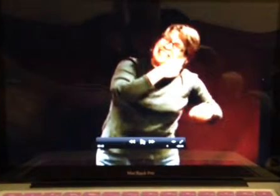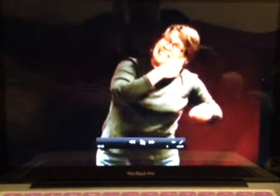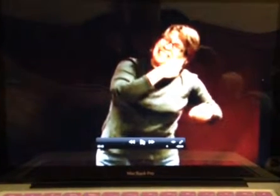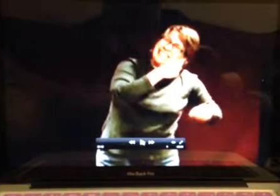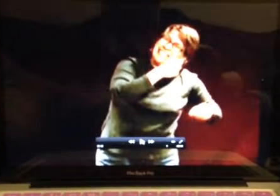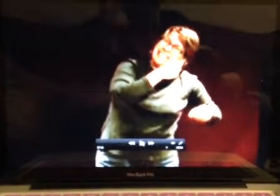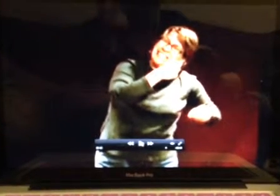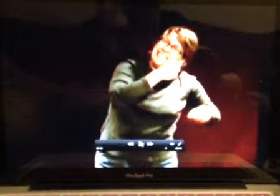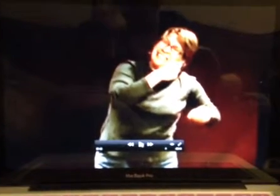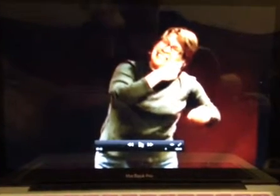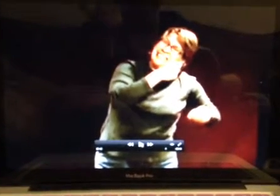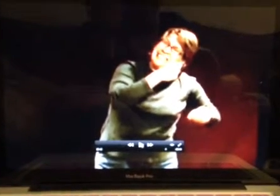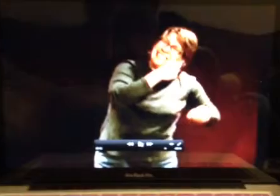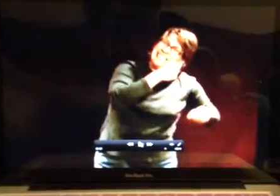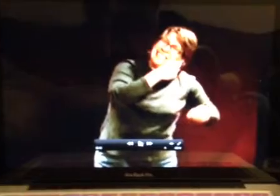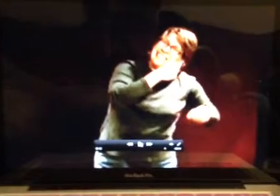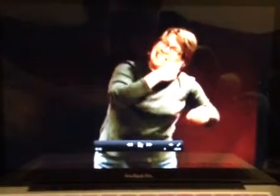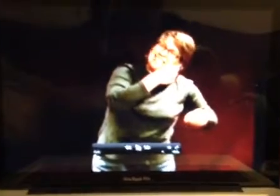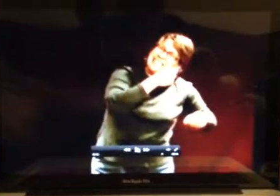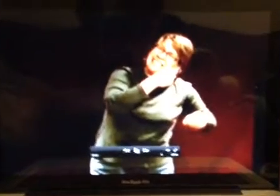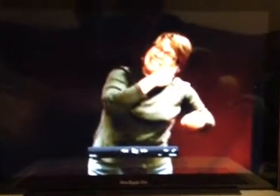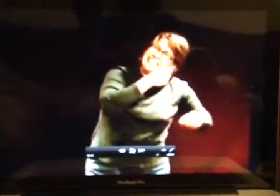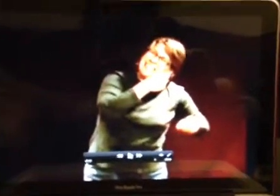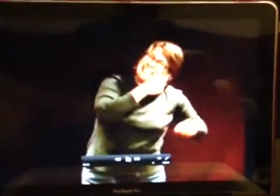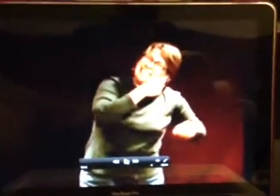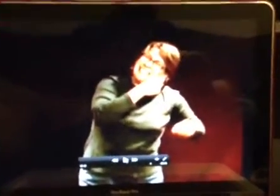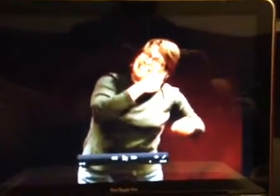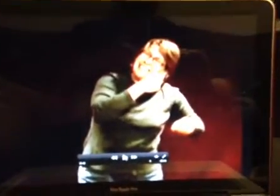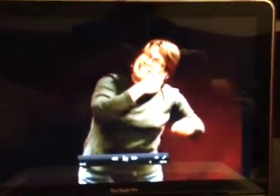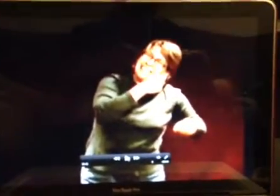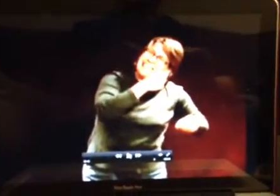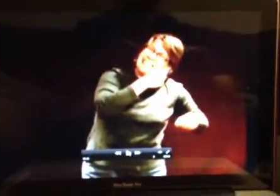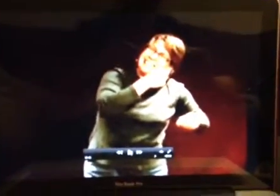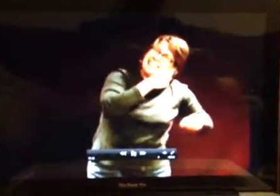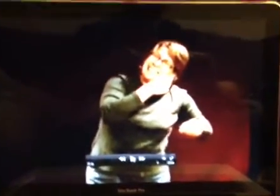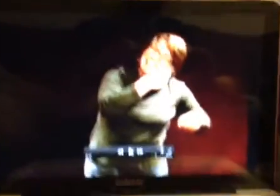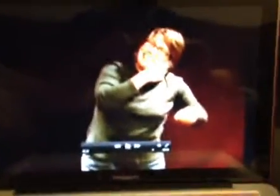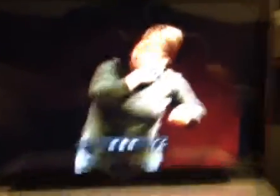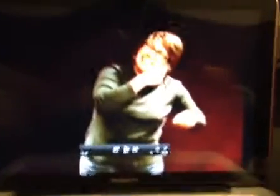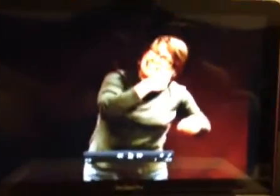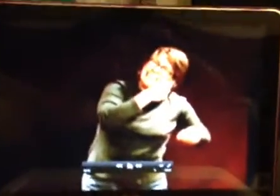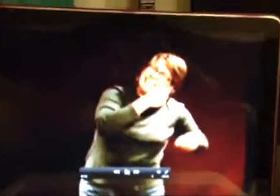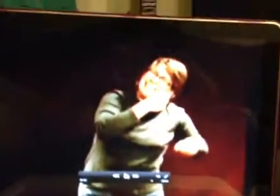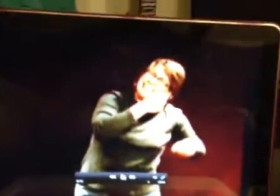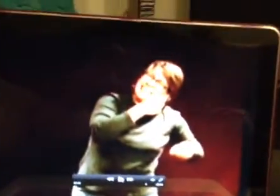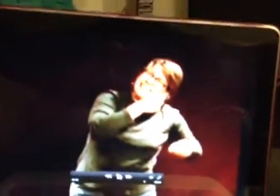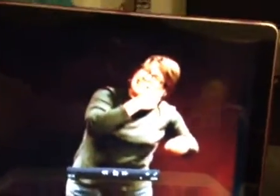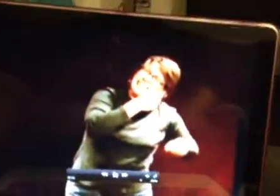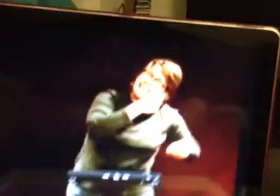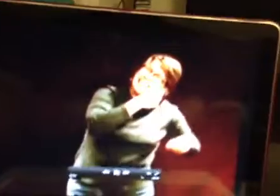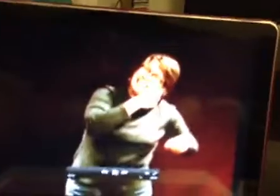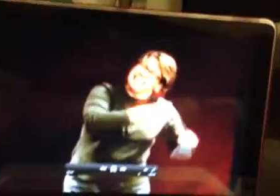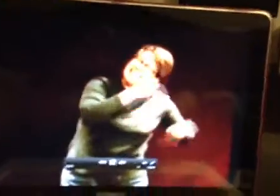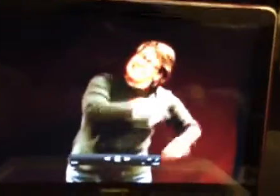the wind was blowing hard, so I would just have to paddle really, really hard in one place to get us to go the right way.